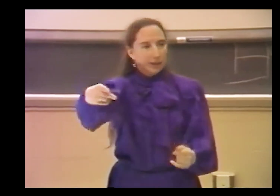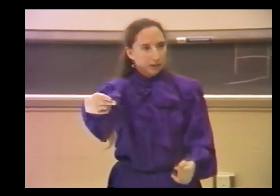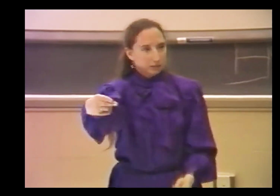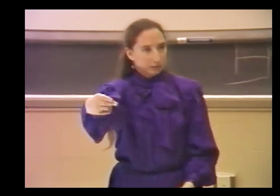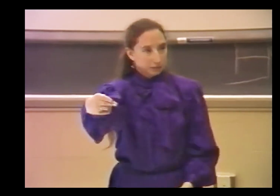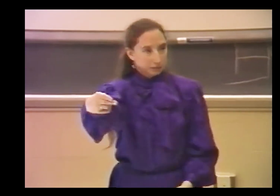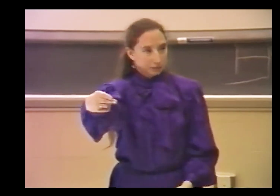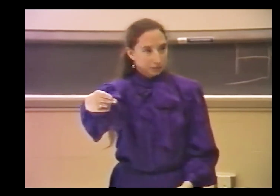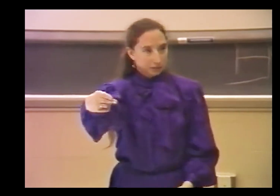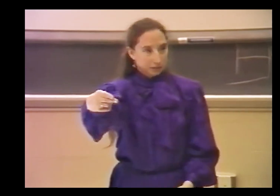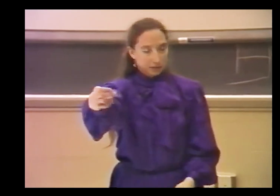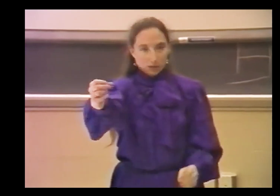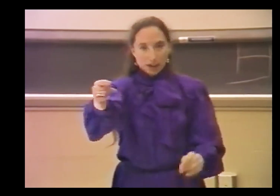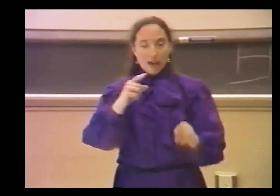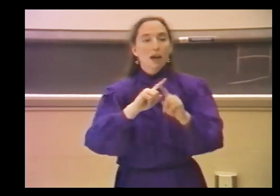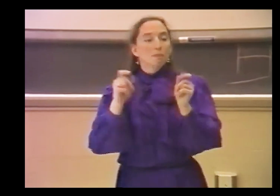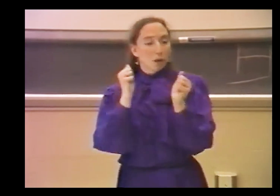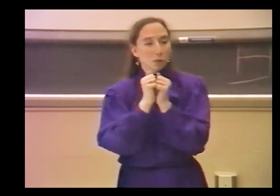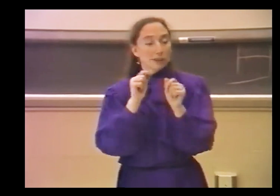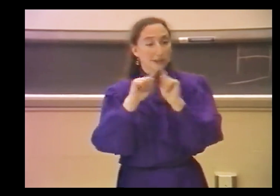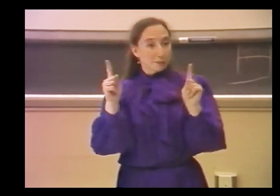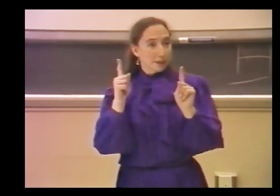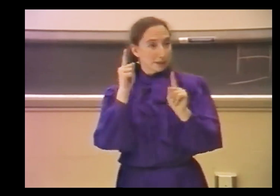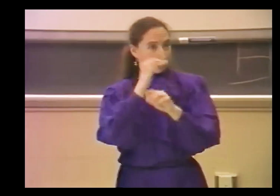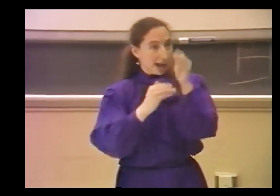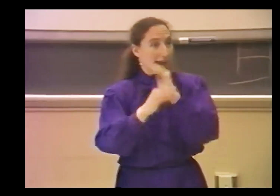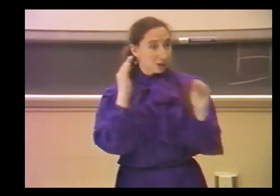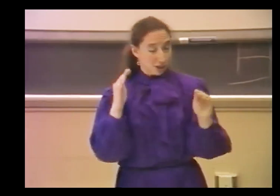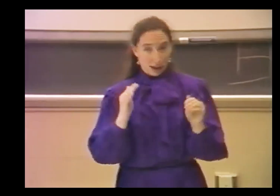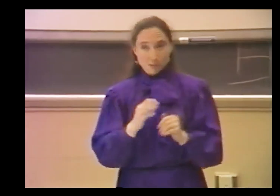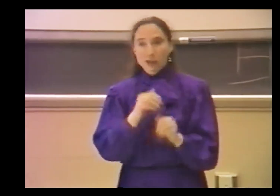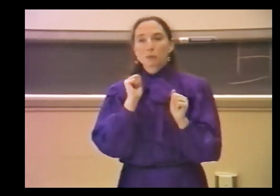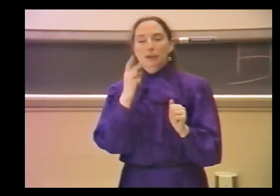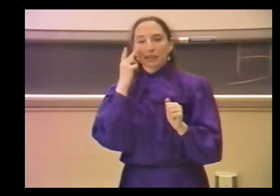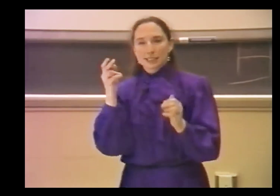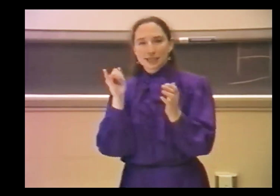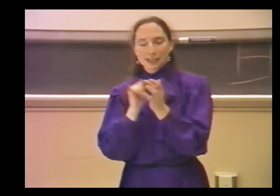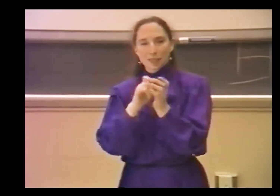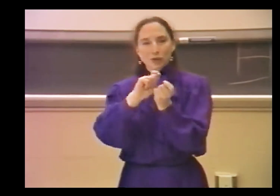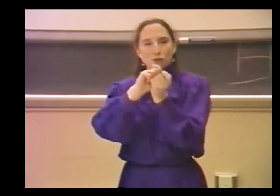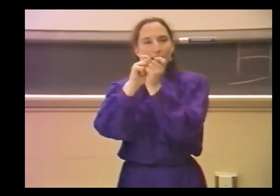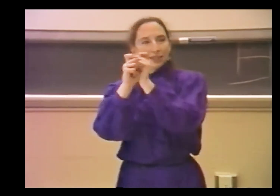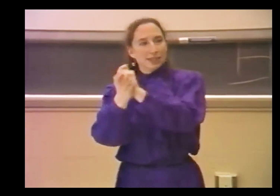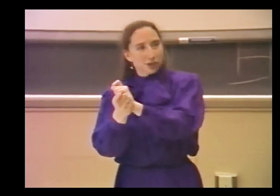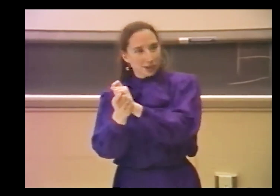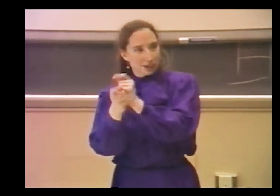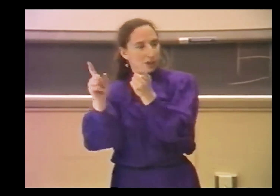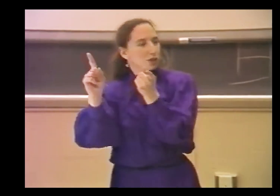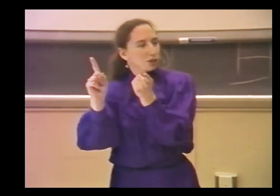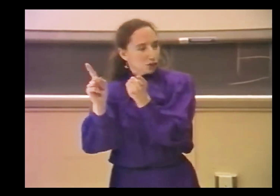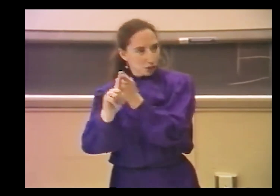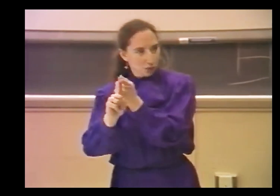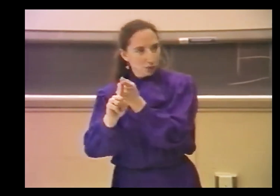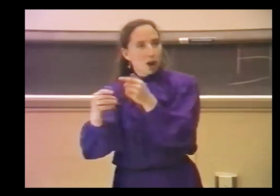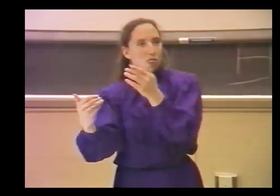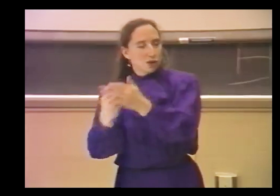here, okay, but with different hand shapes, we can see that the transition to the